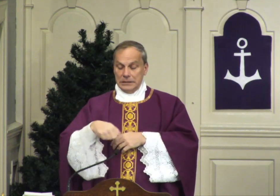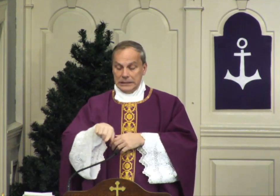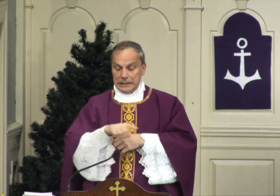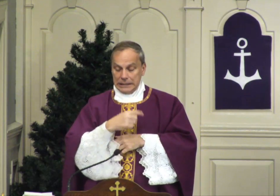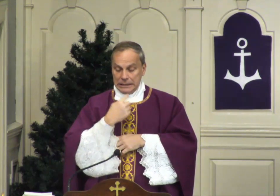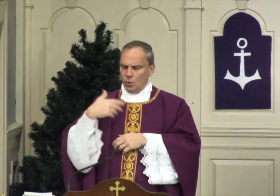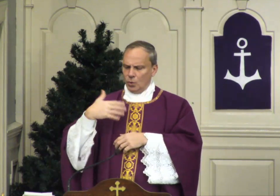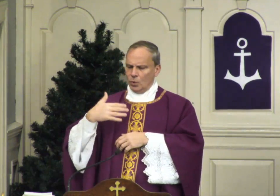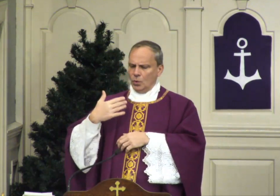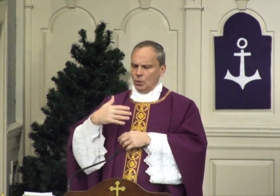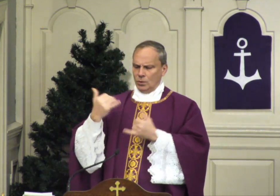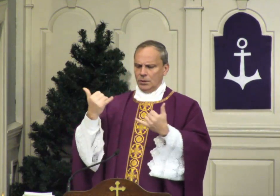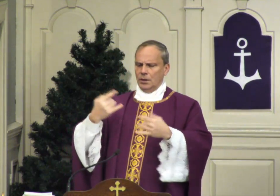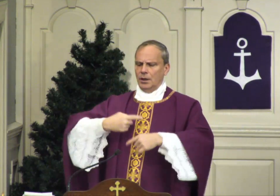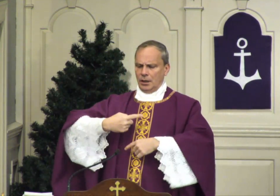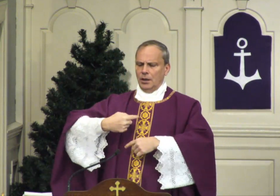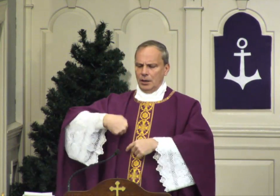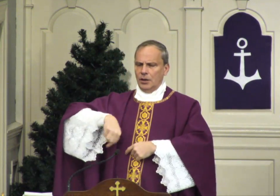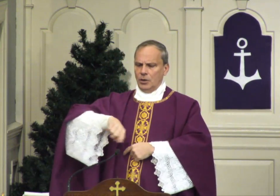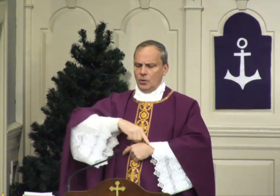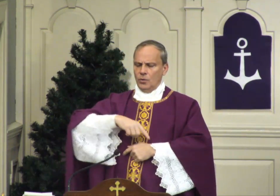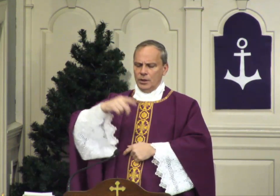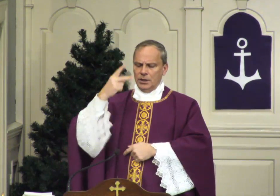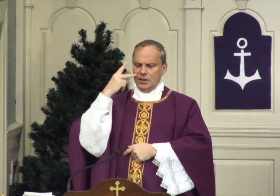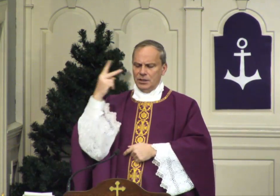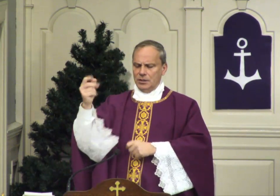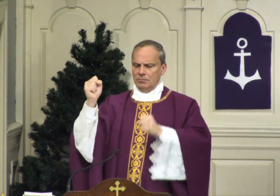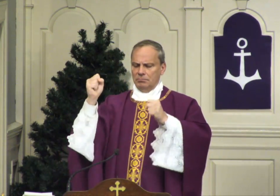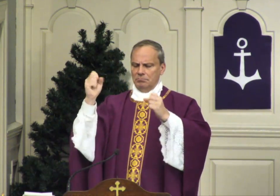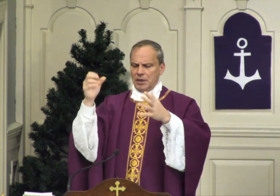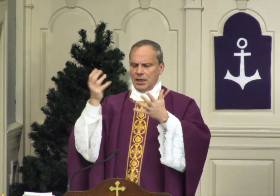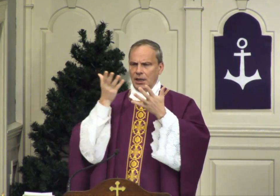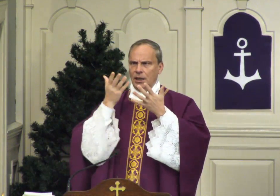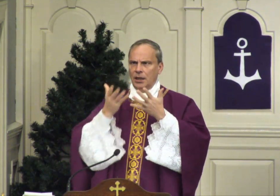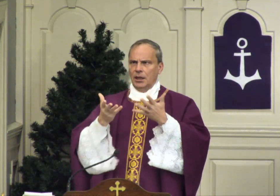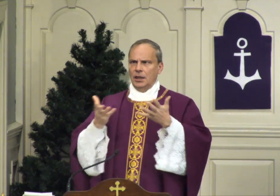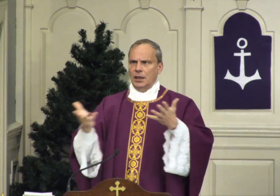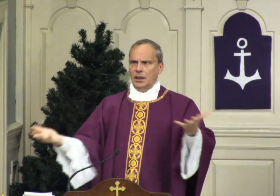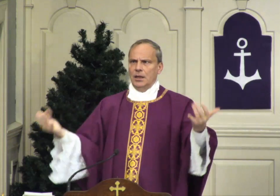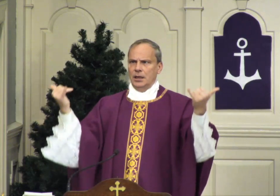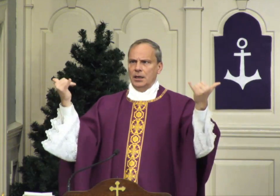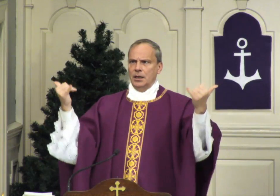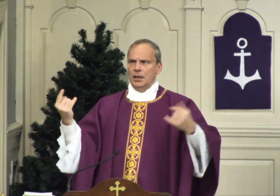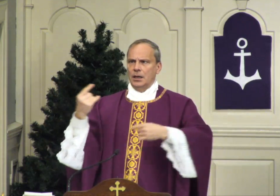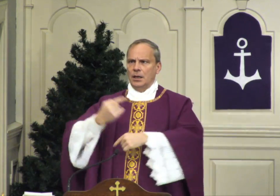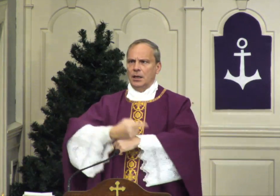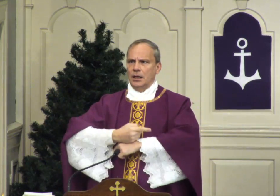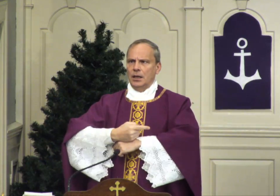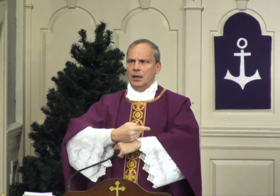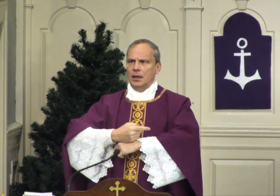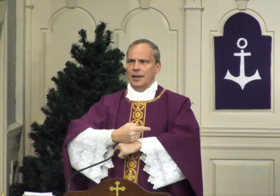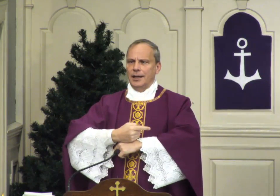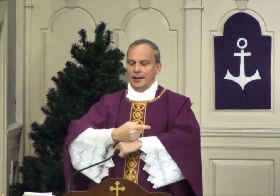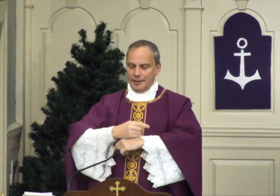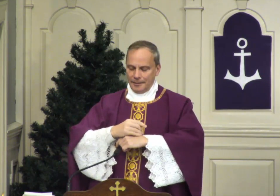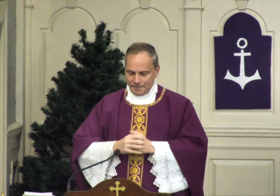And struck with awe, they said, We have seen incredible things today.